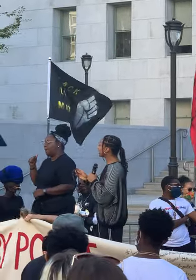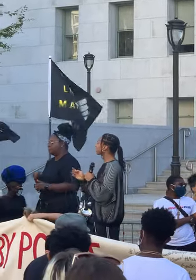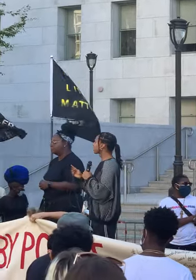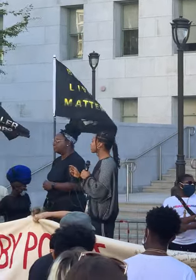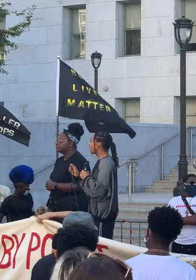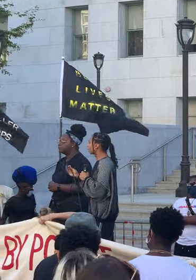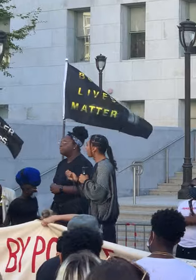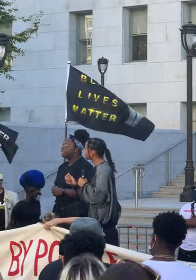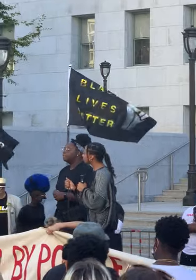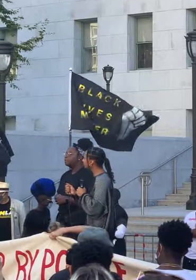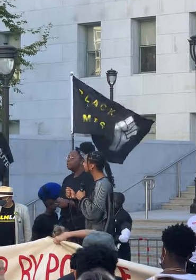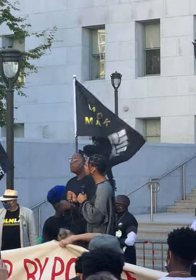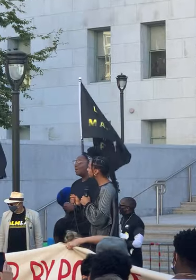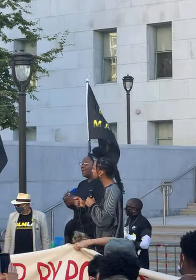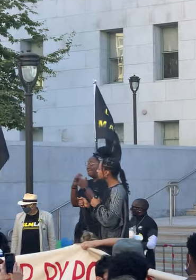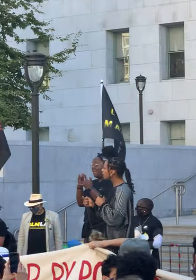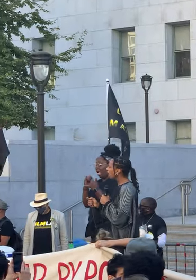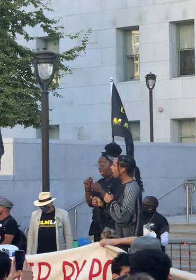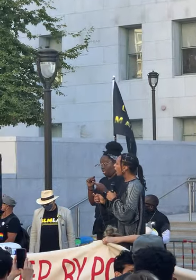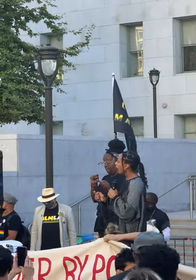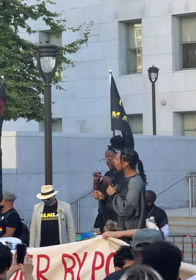And in the interest of that pain,